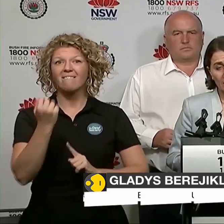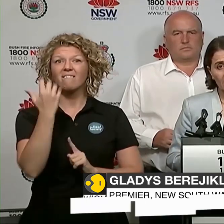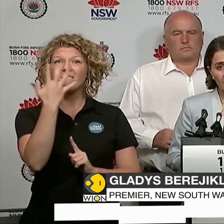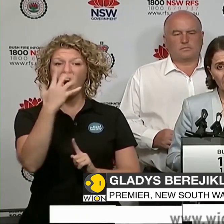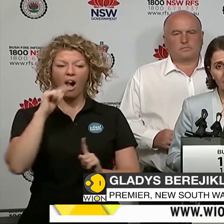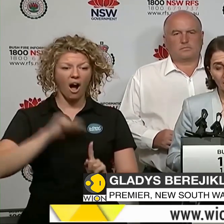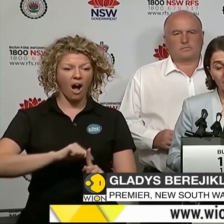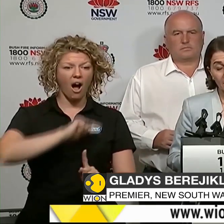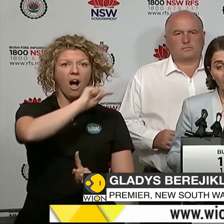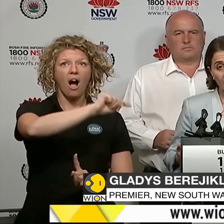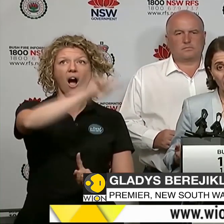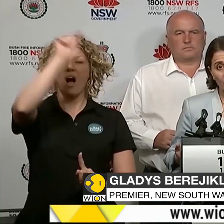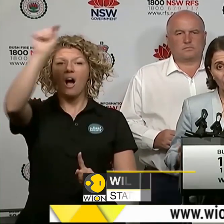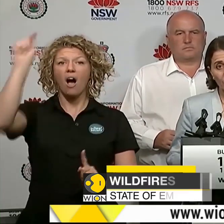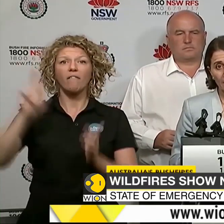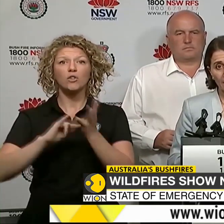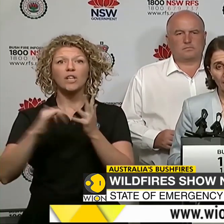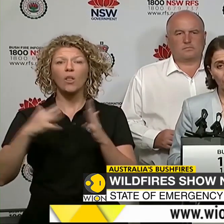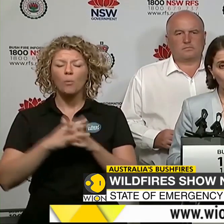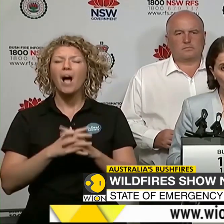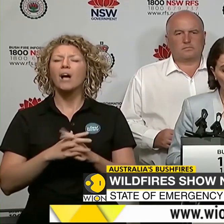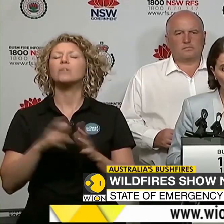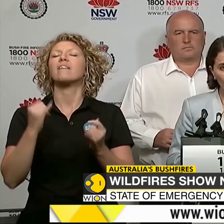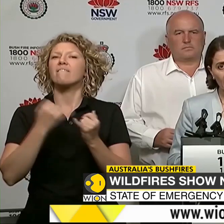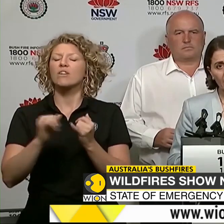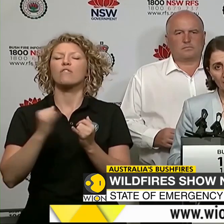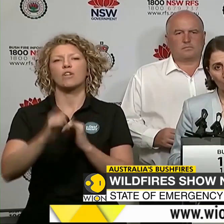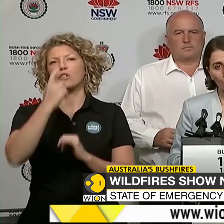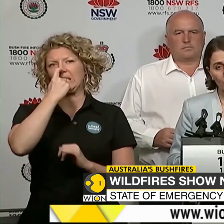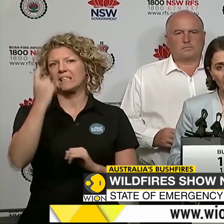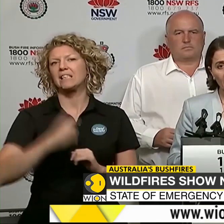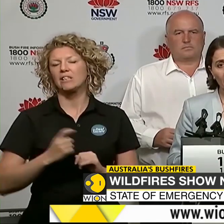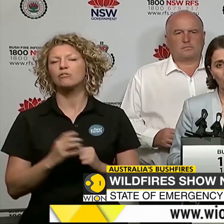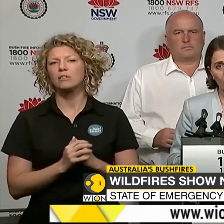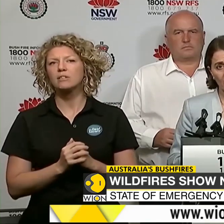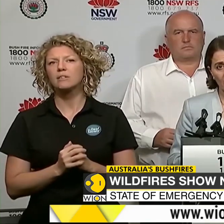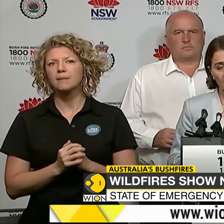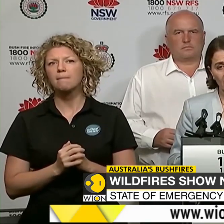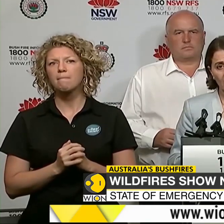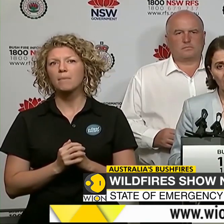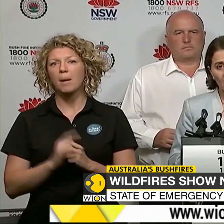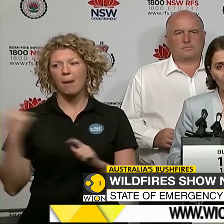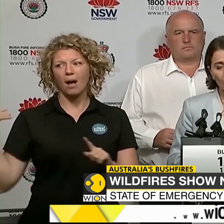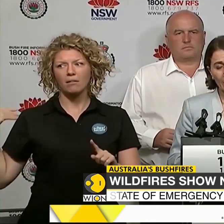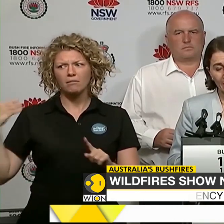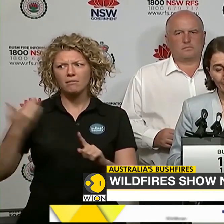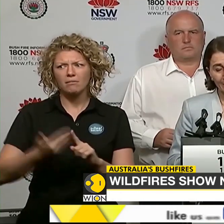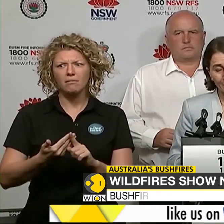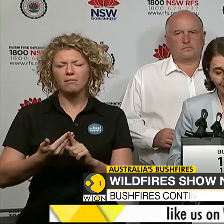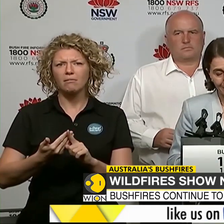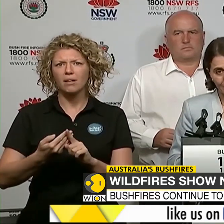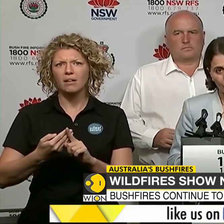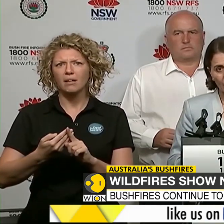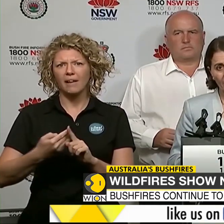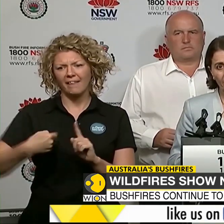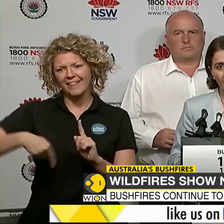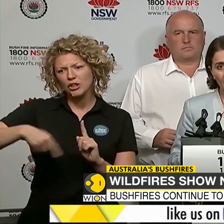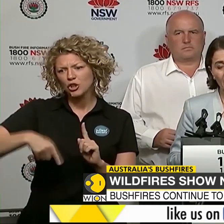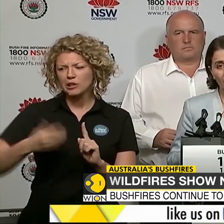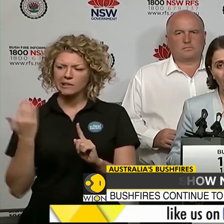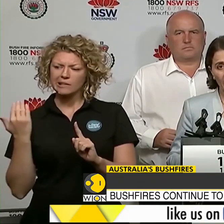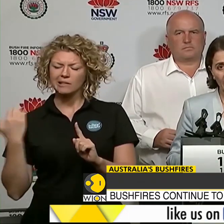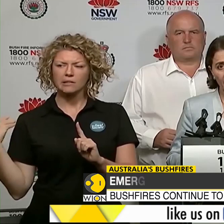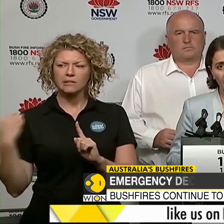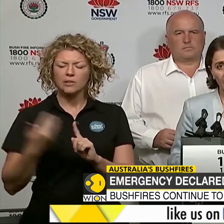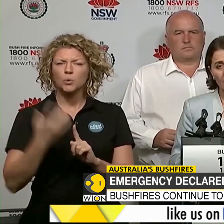in the state is a serious issue. Unfortunately, we've seen this occur many times during this season, but we can't be complacent when you have